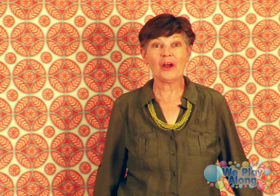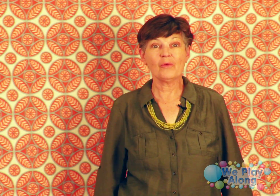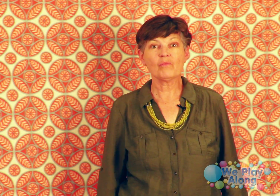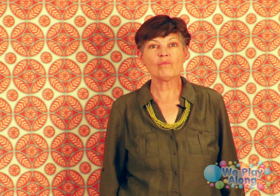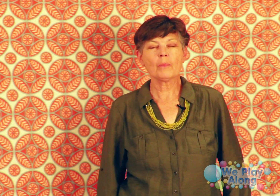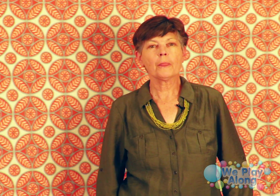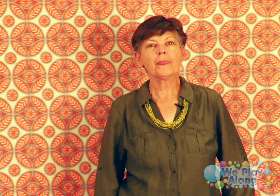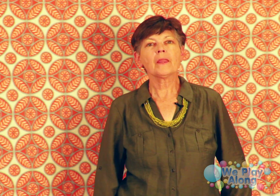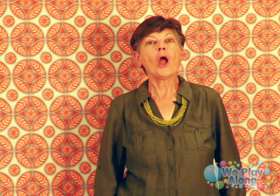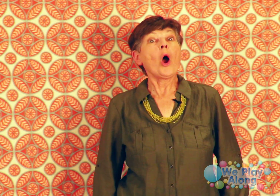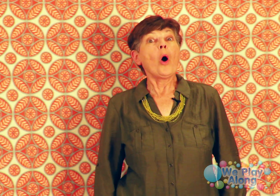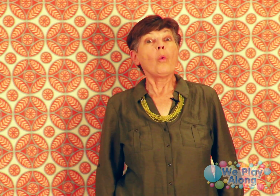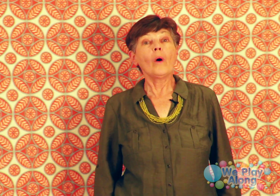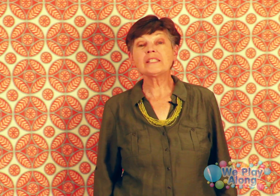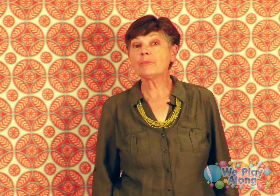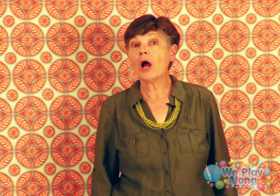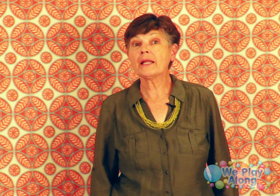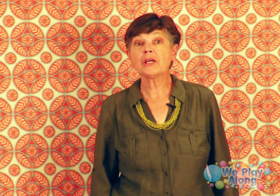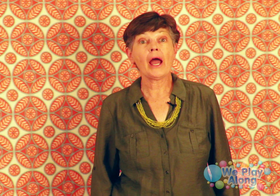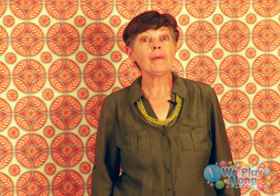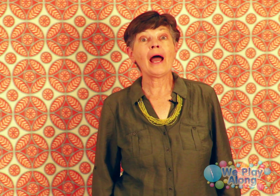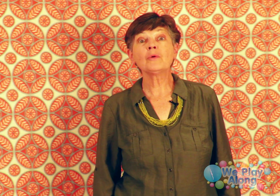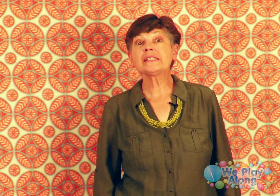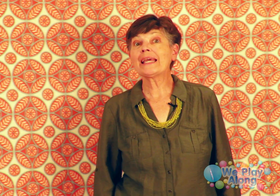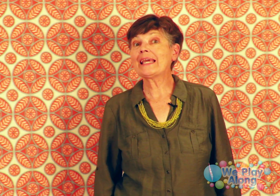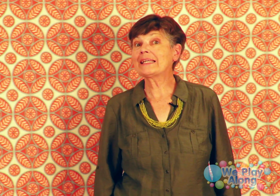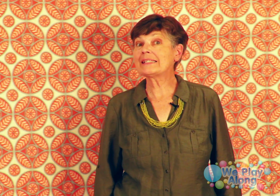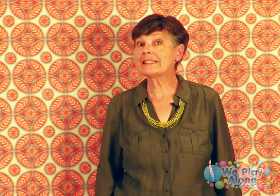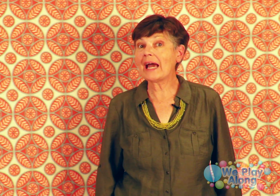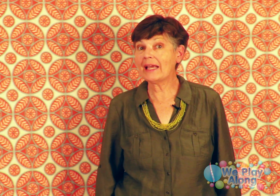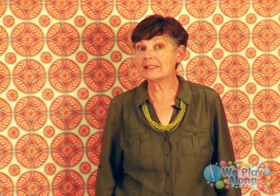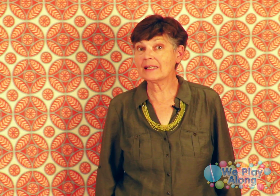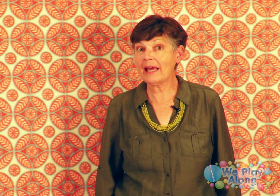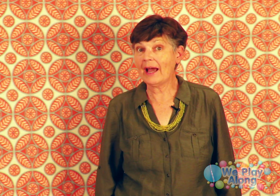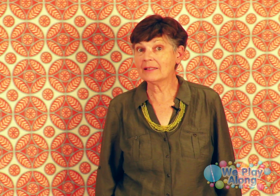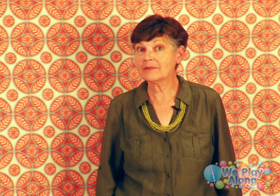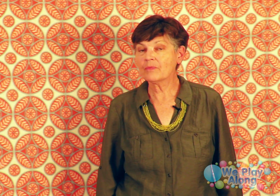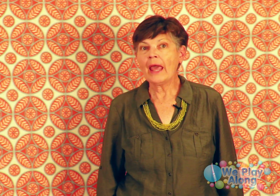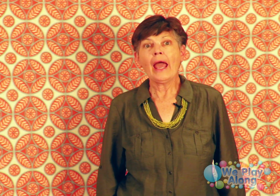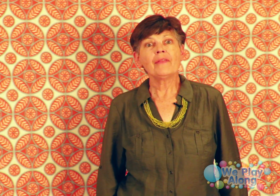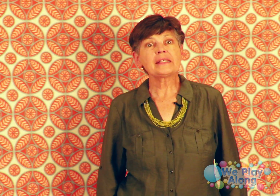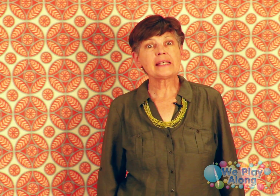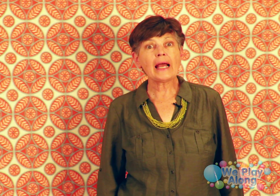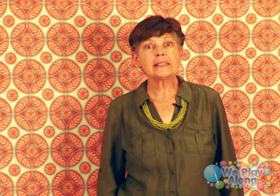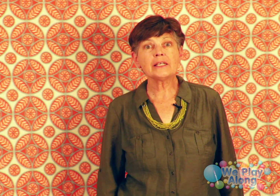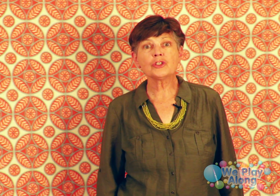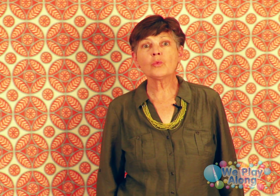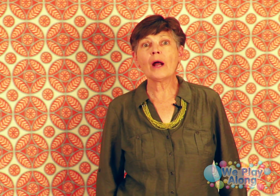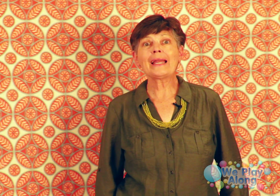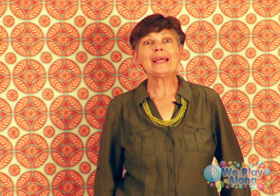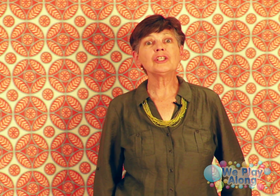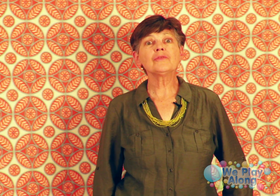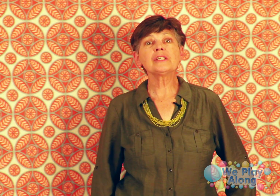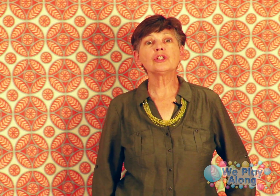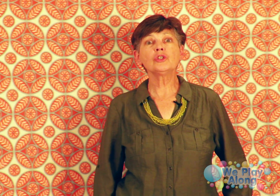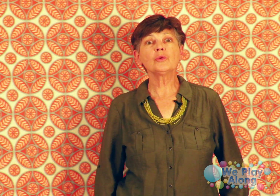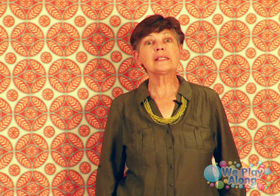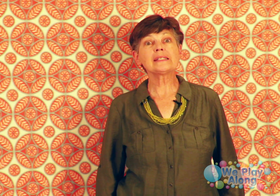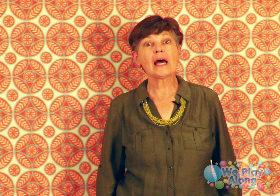go. Once upon a time, I was taking a science class, and the science teacher wanted each of us to do a